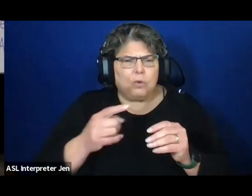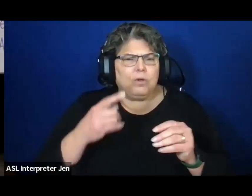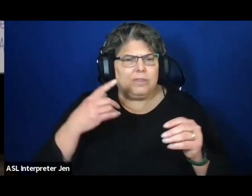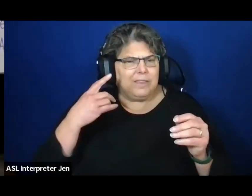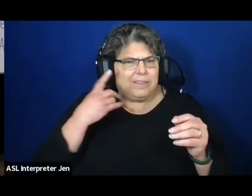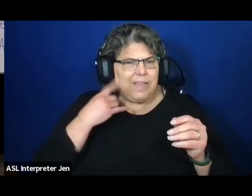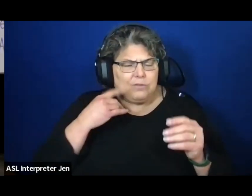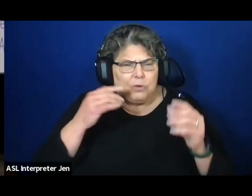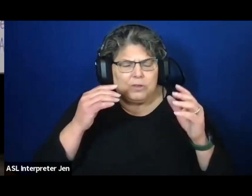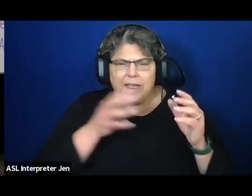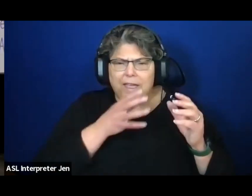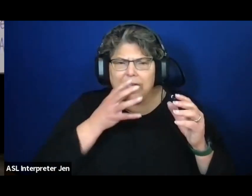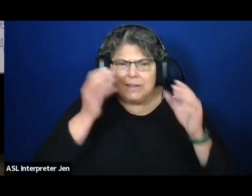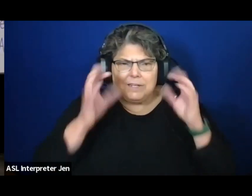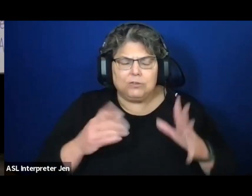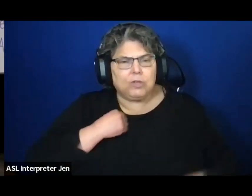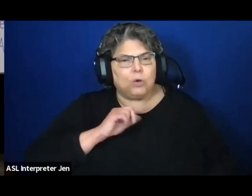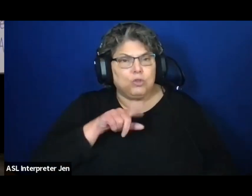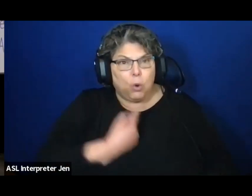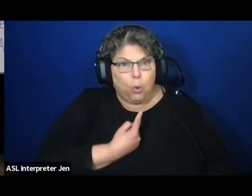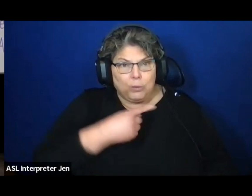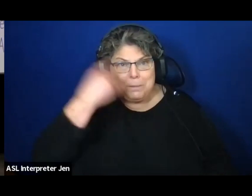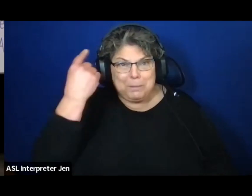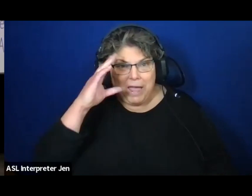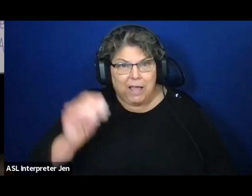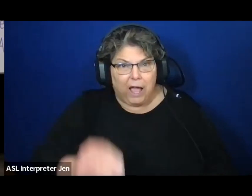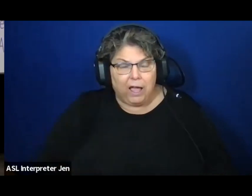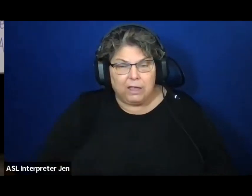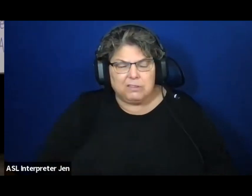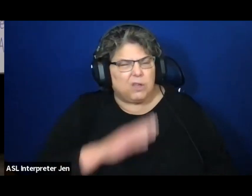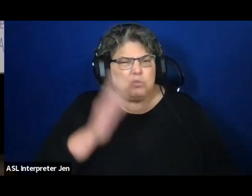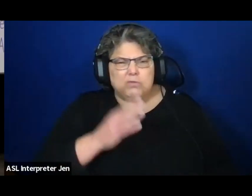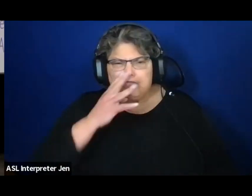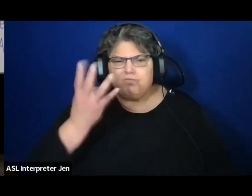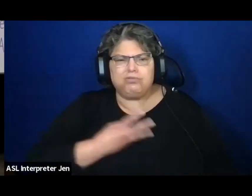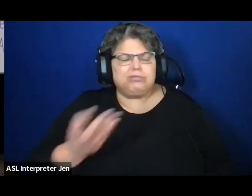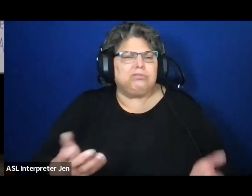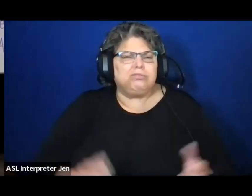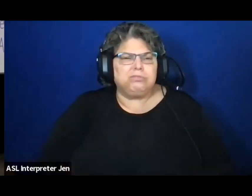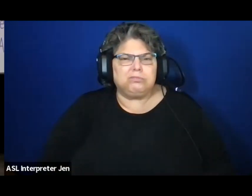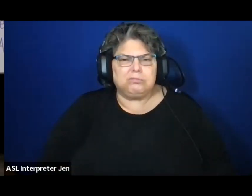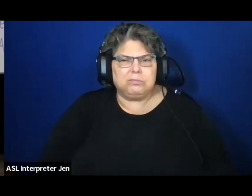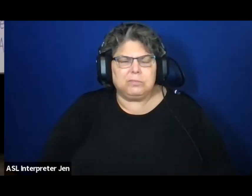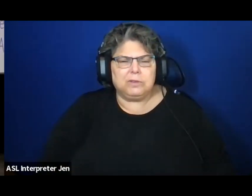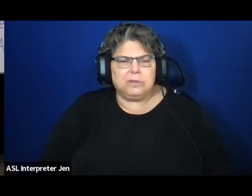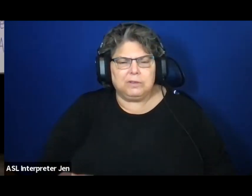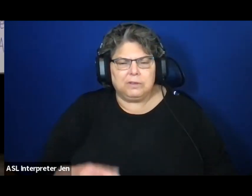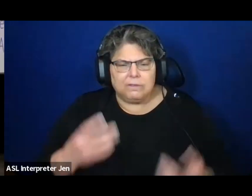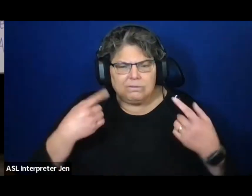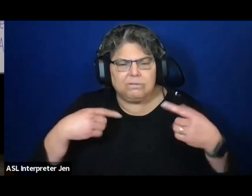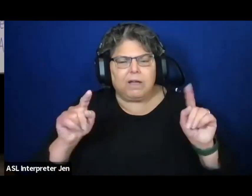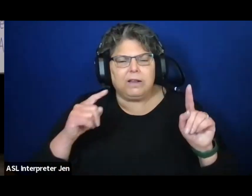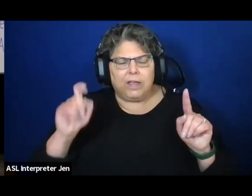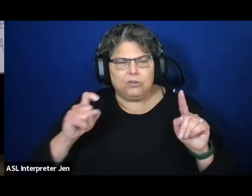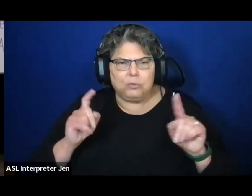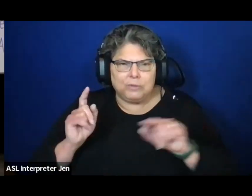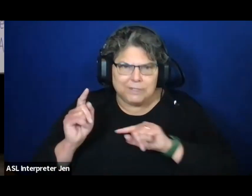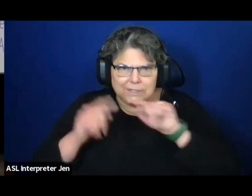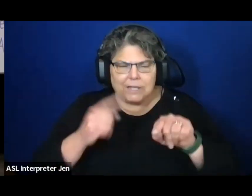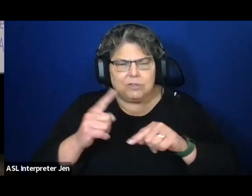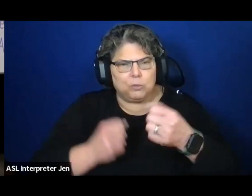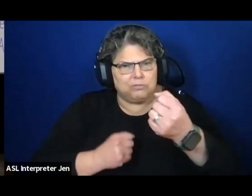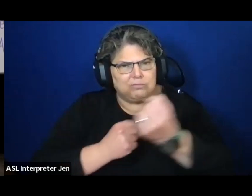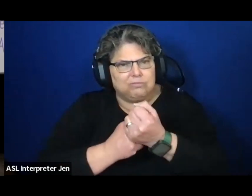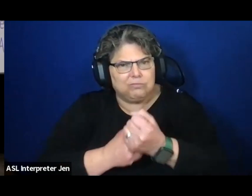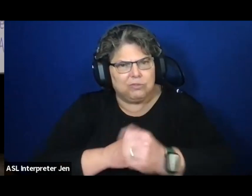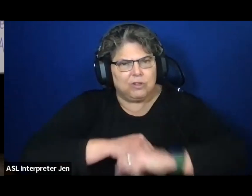guy. They will not listen to me. One time, UC Davis had to send somebody to go defend me because the way